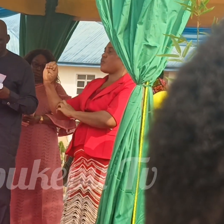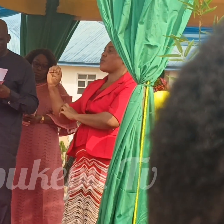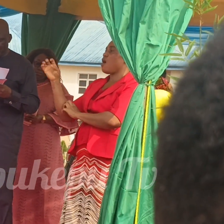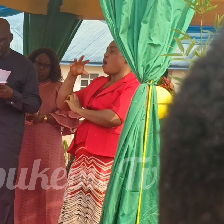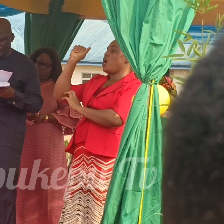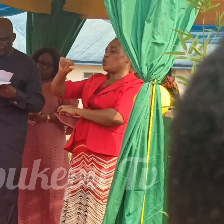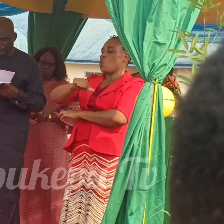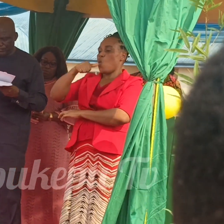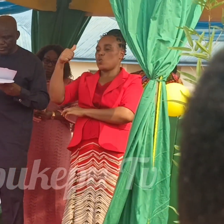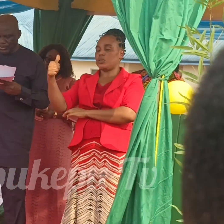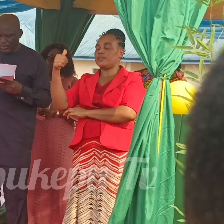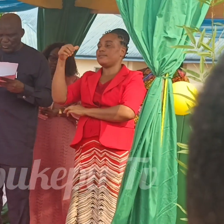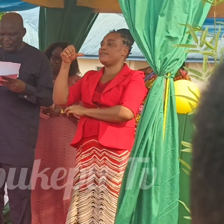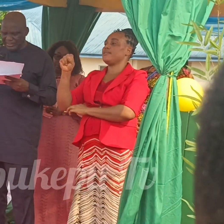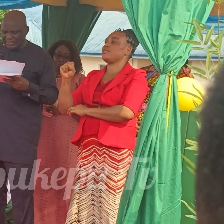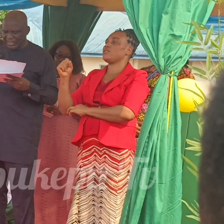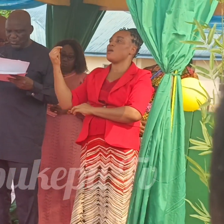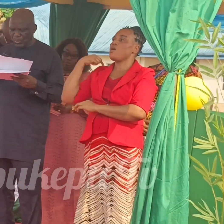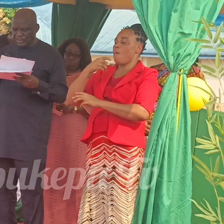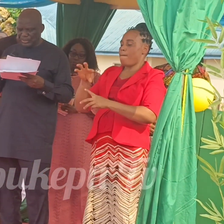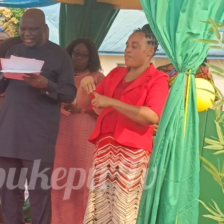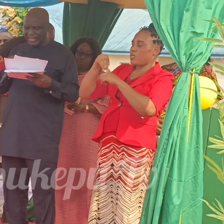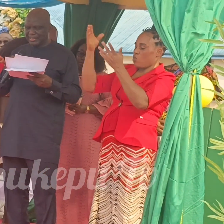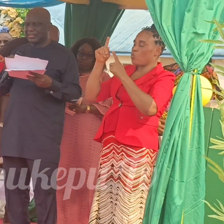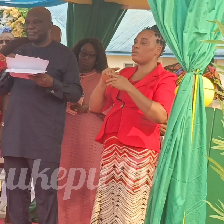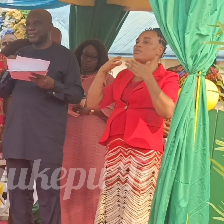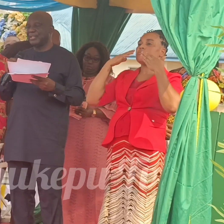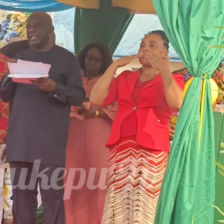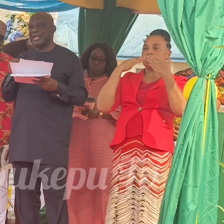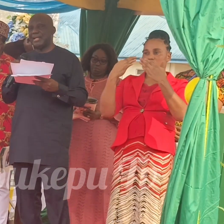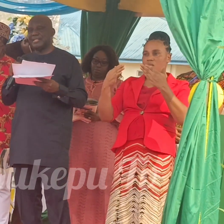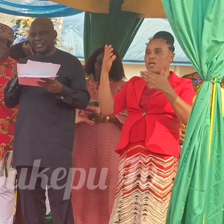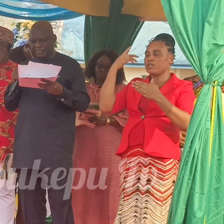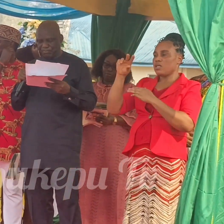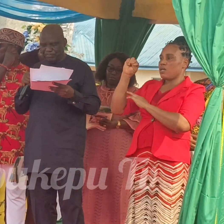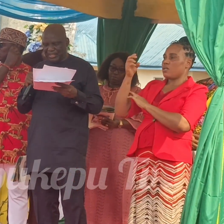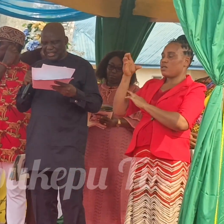and others. We particularly want to thank the